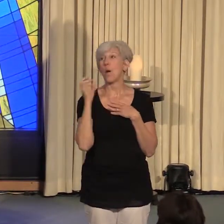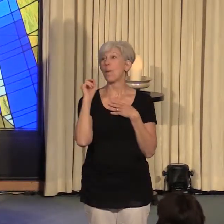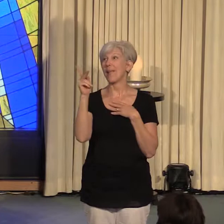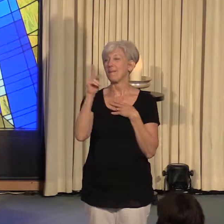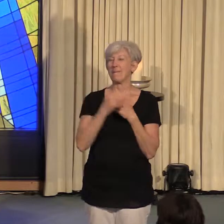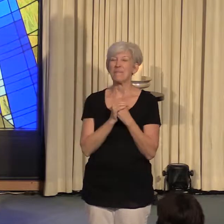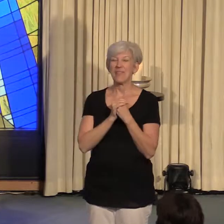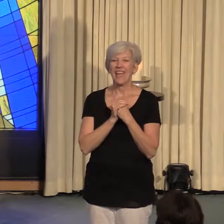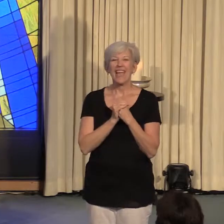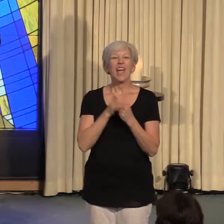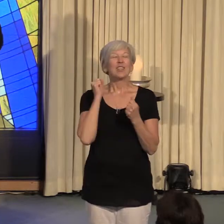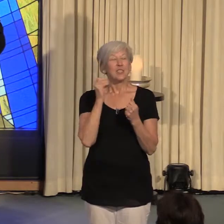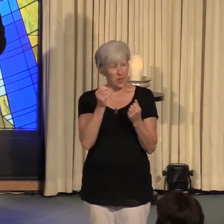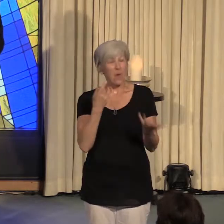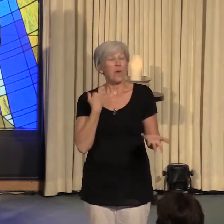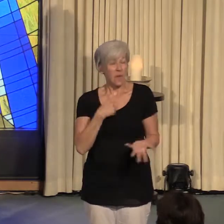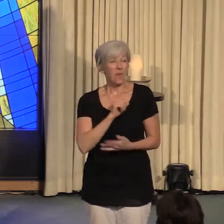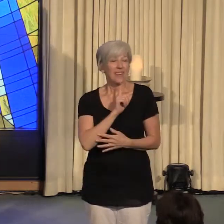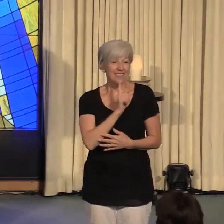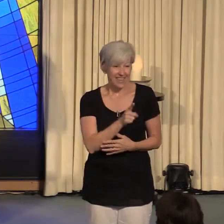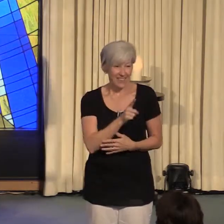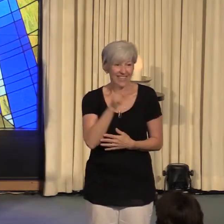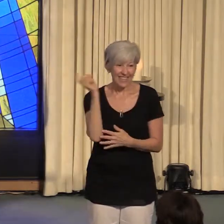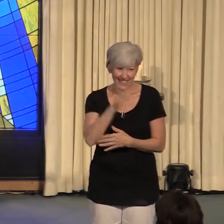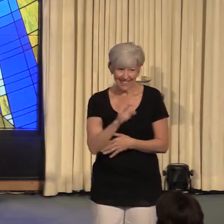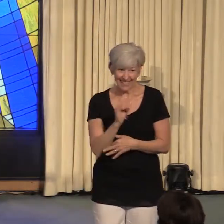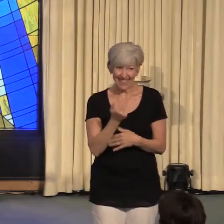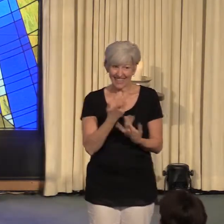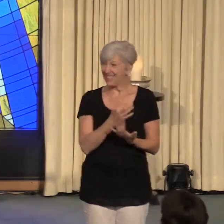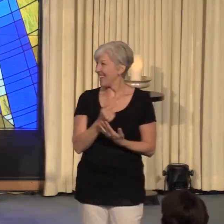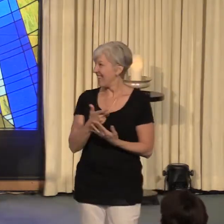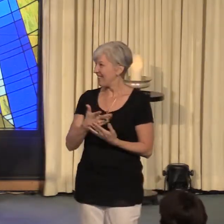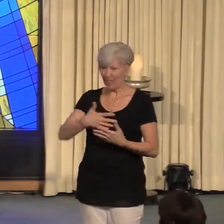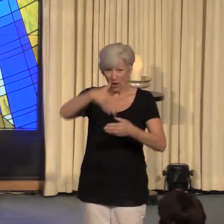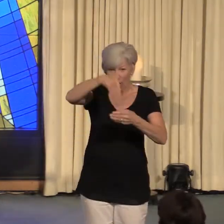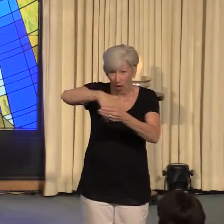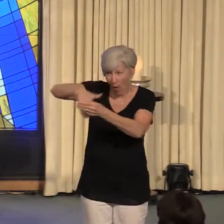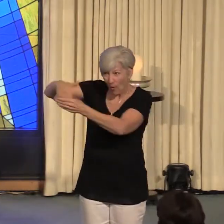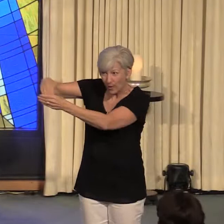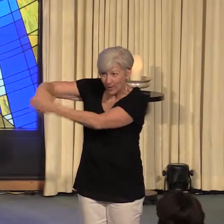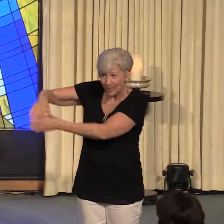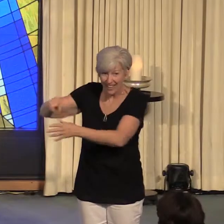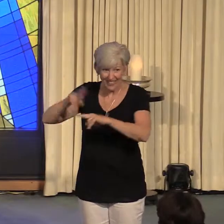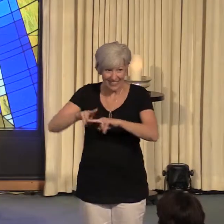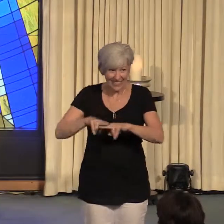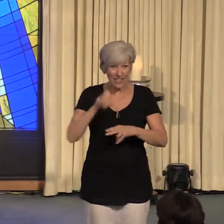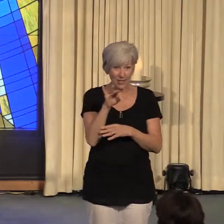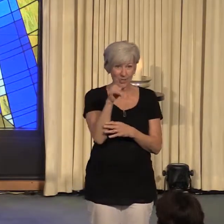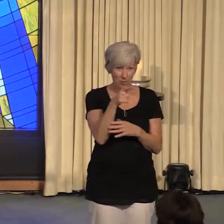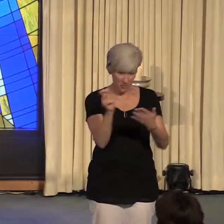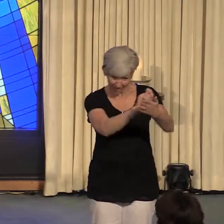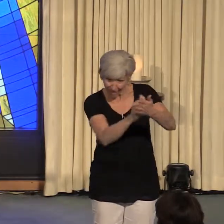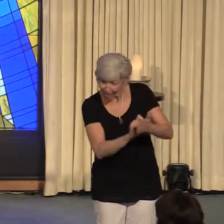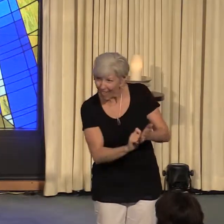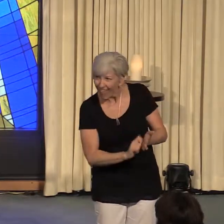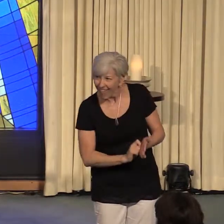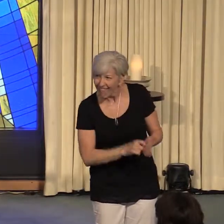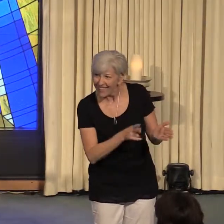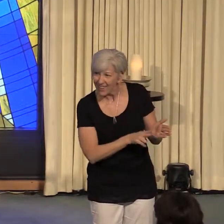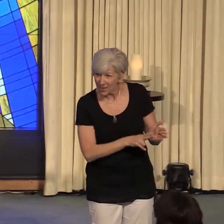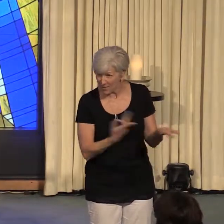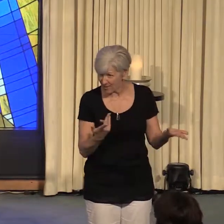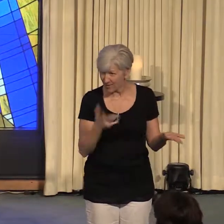Okay. So we definitely need to get the little holders on the back of the seats with the little pencils and paper so you guys can take notes, right? That